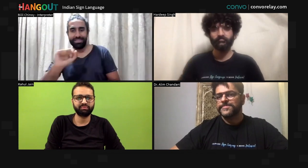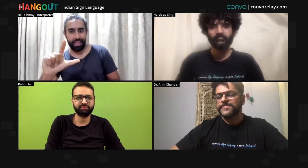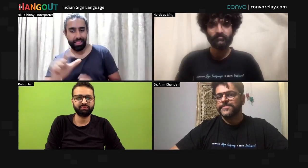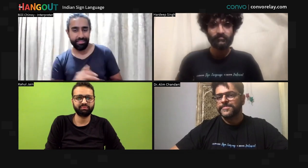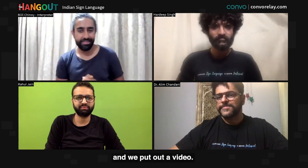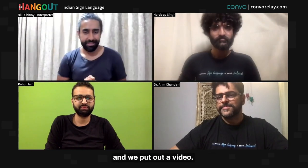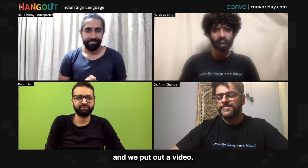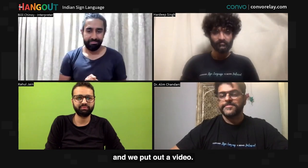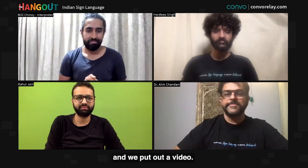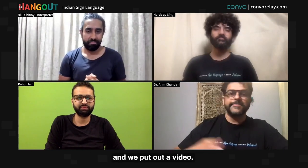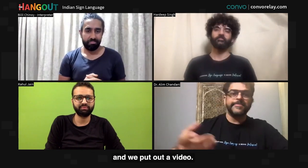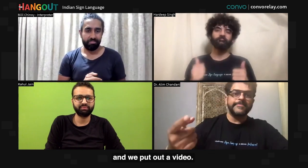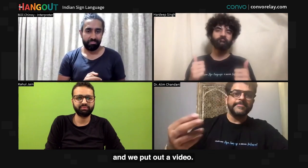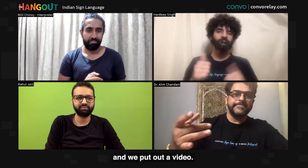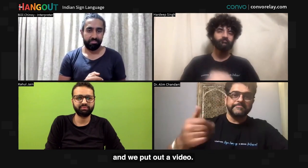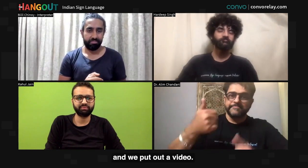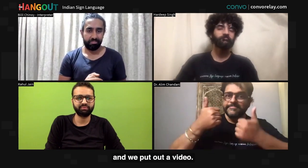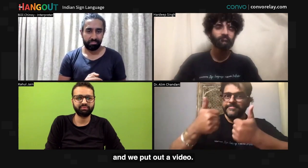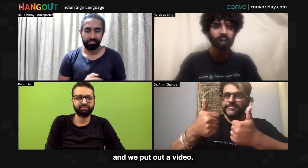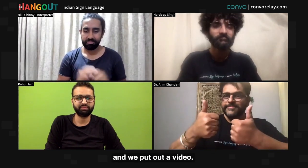and we put out a video.